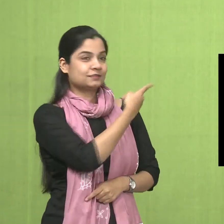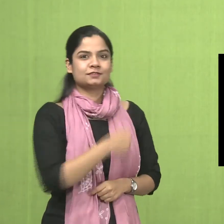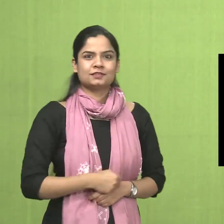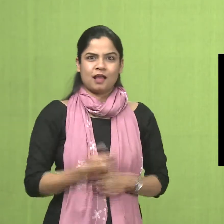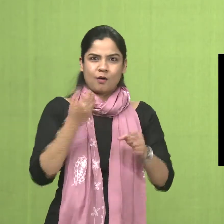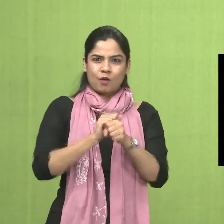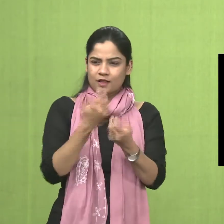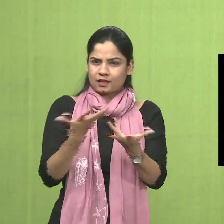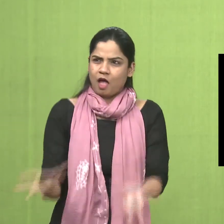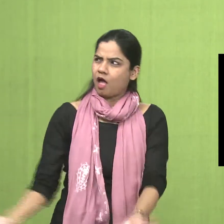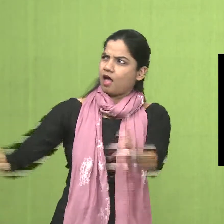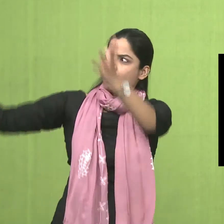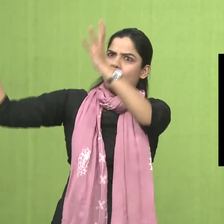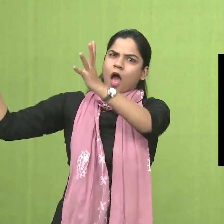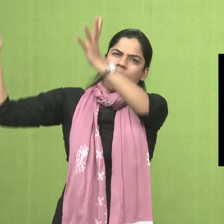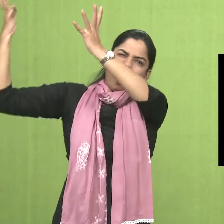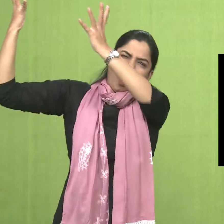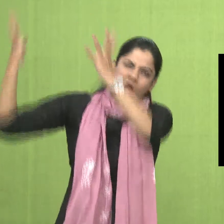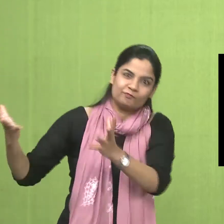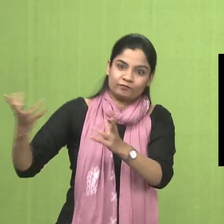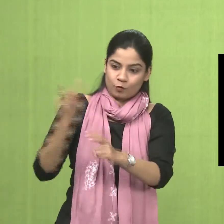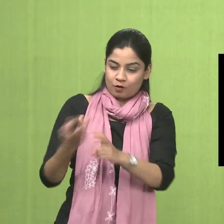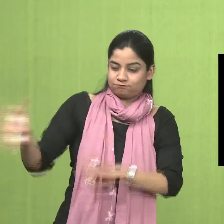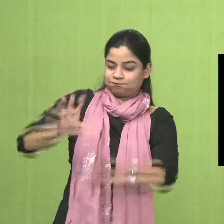he's carrying. So, a lot of heavy work.